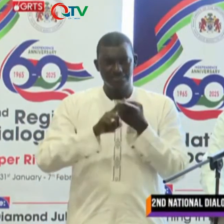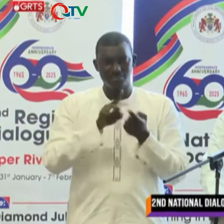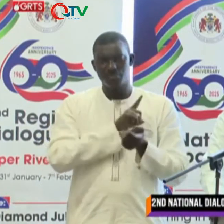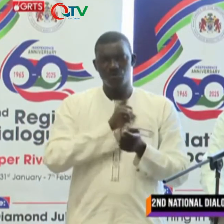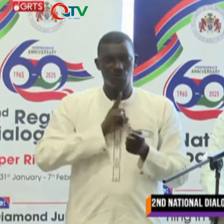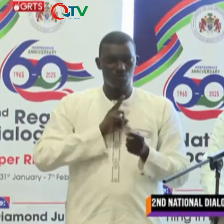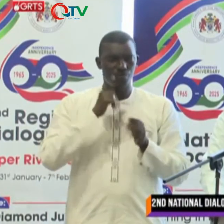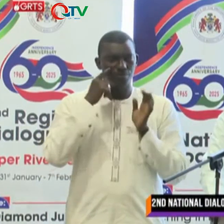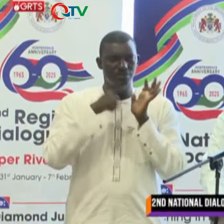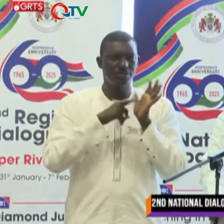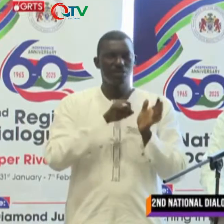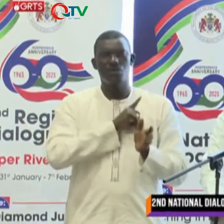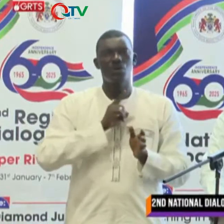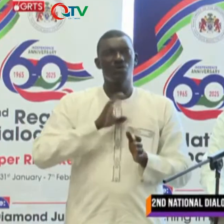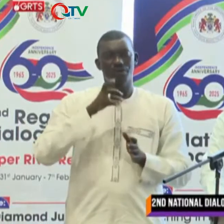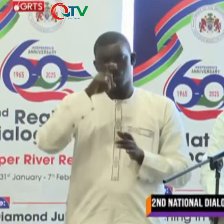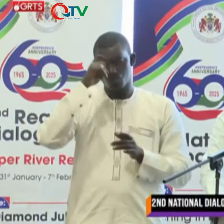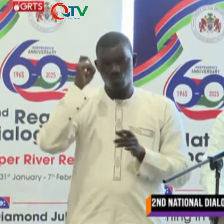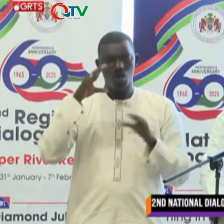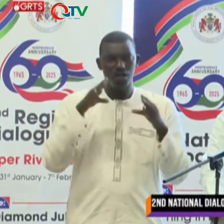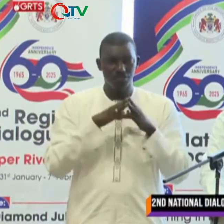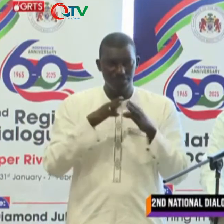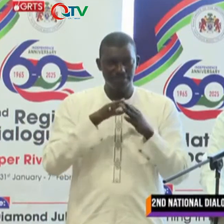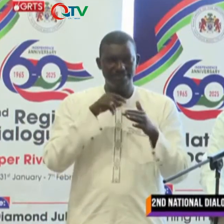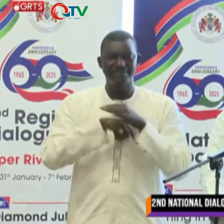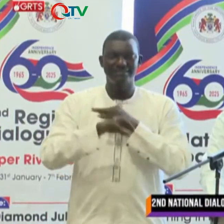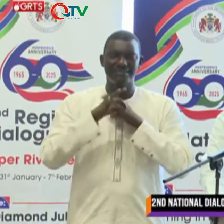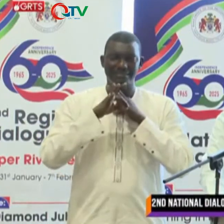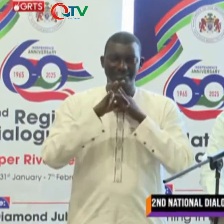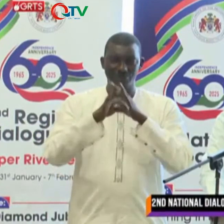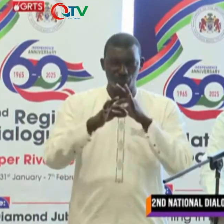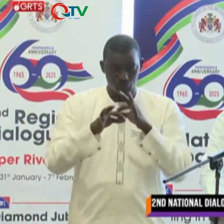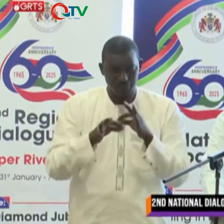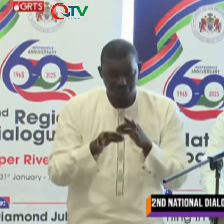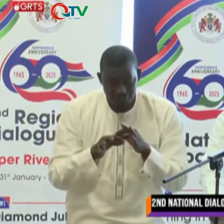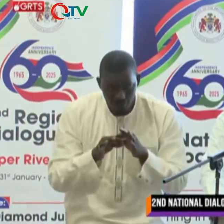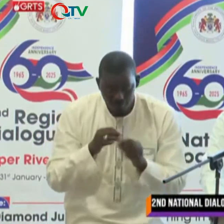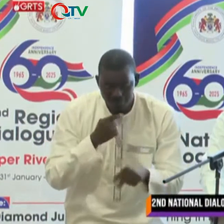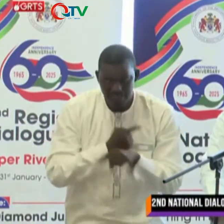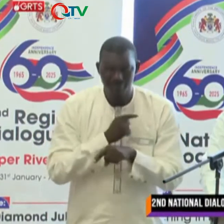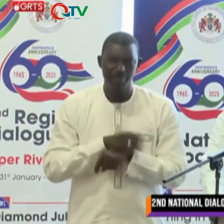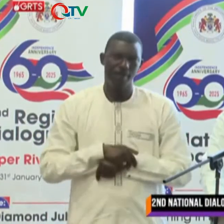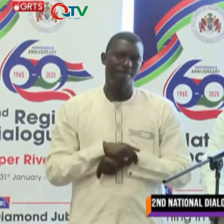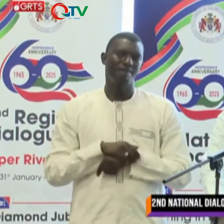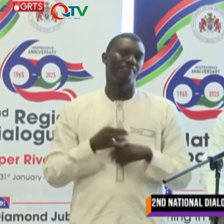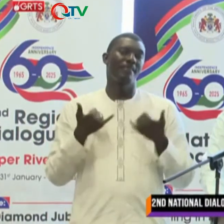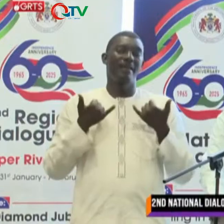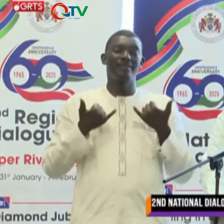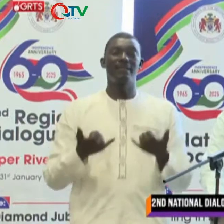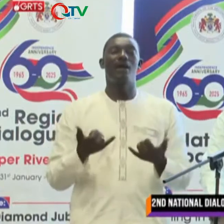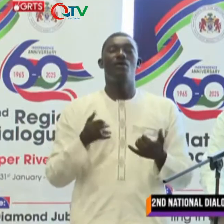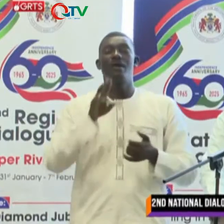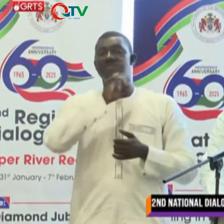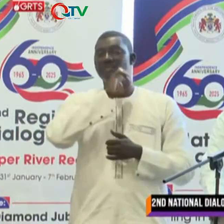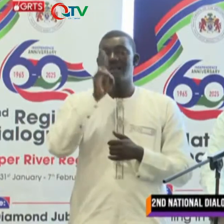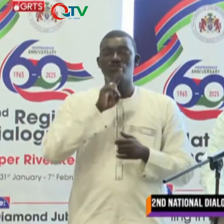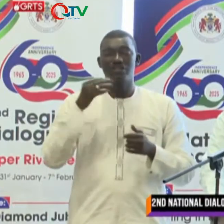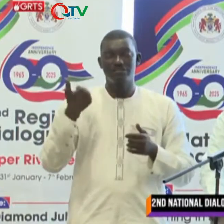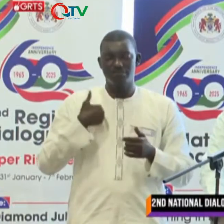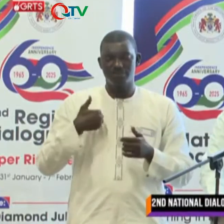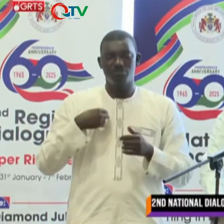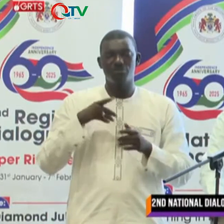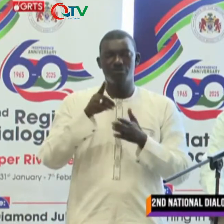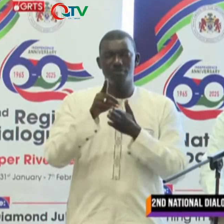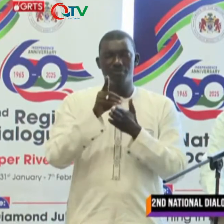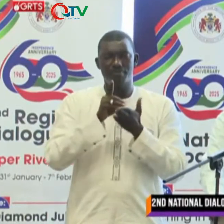demonstrated that we could work together in the interest of the nation. Now, the National People's Party, under